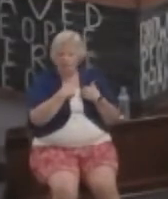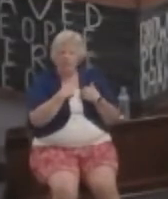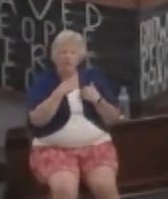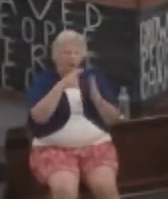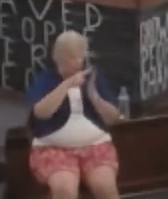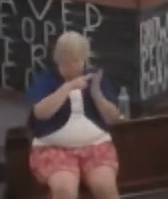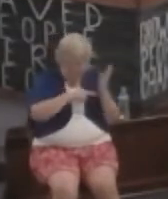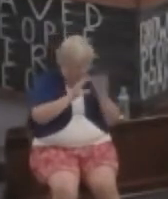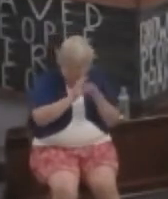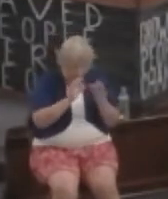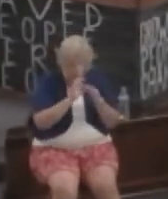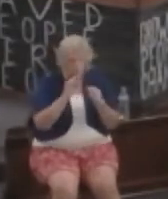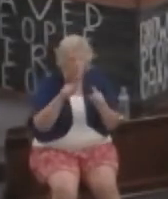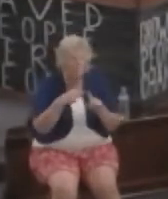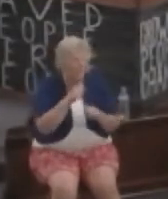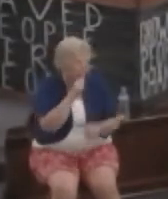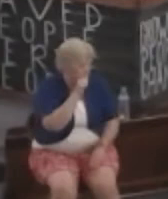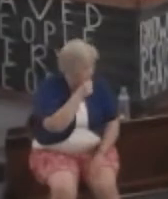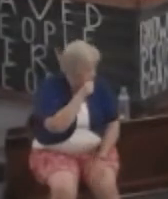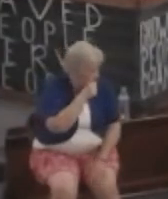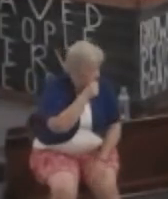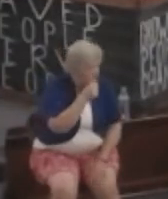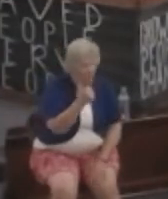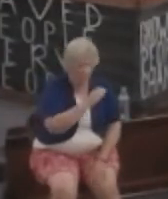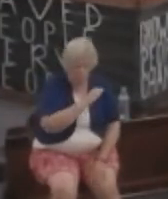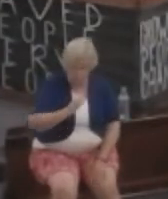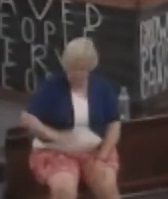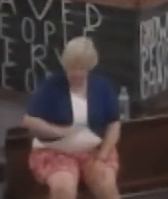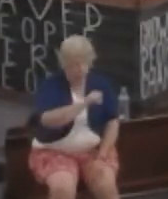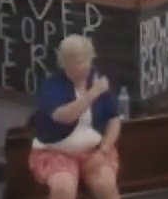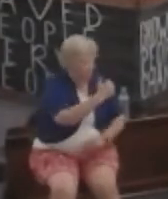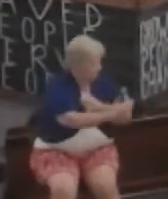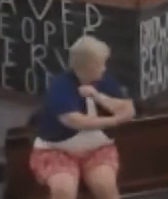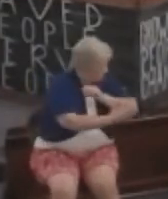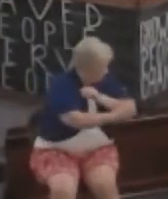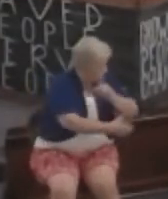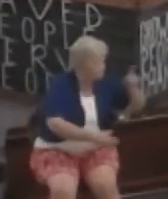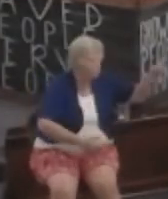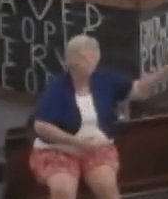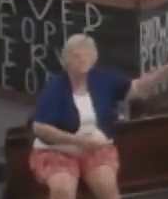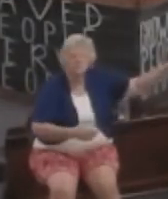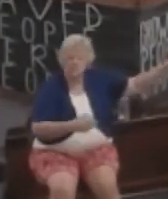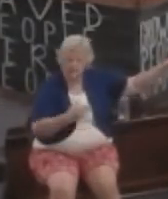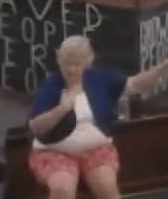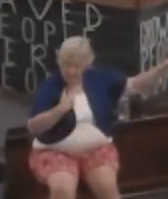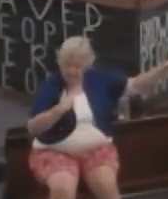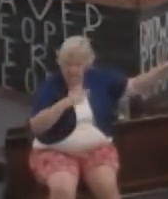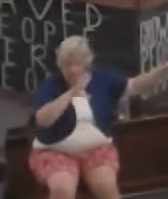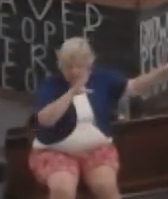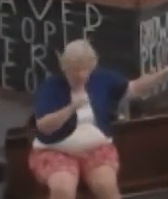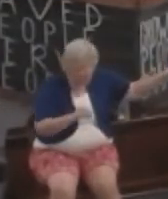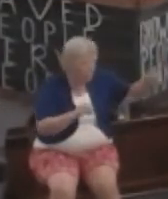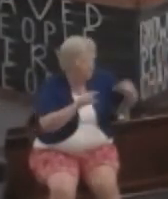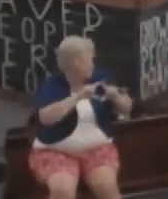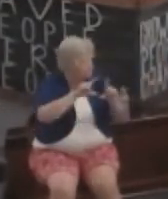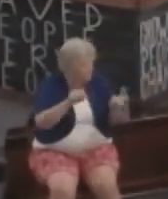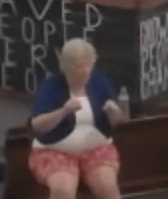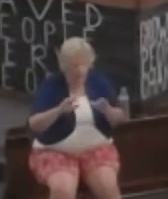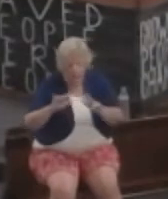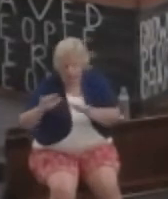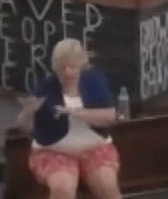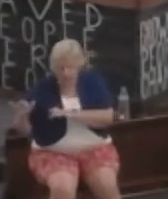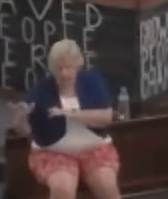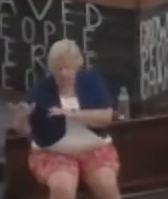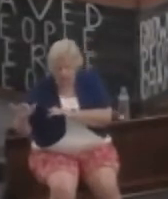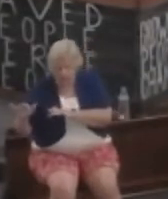the persecuted, about the suffering saints, but it doesn't really happen here. Well, maybe you ain't doing it